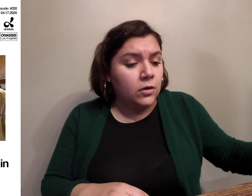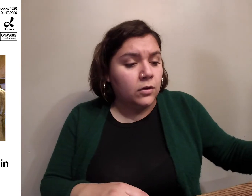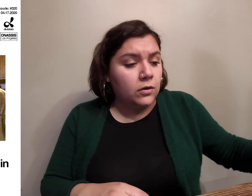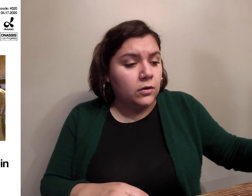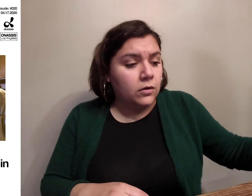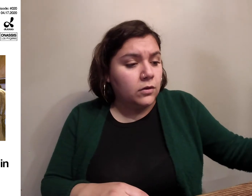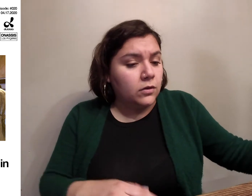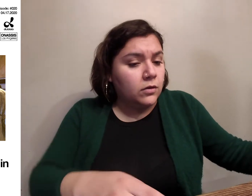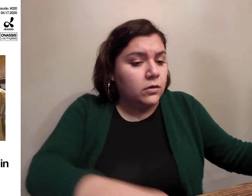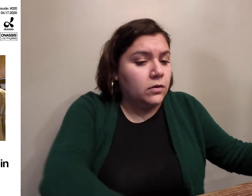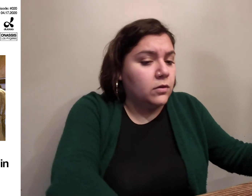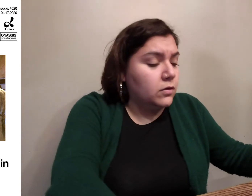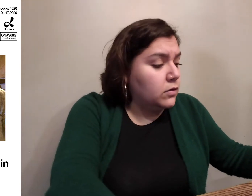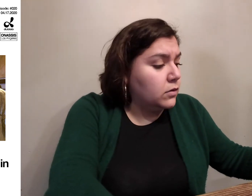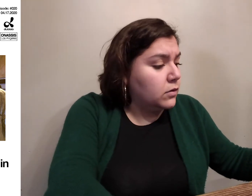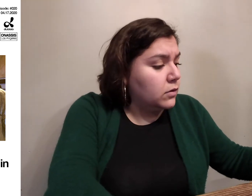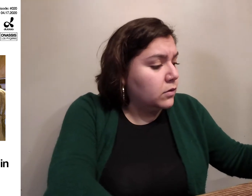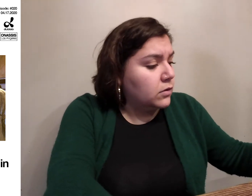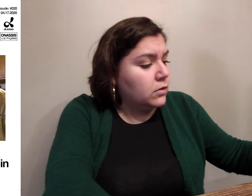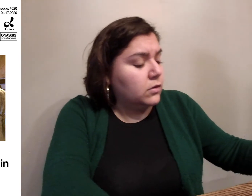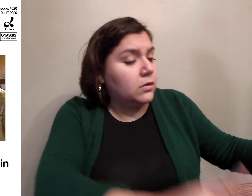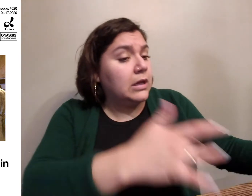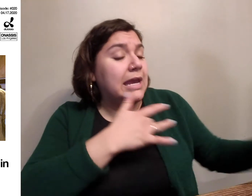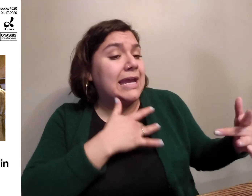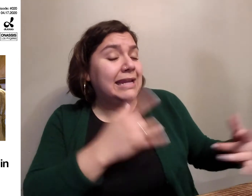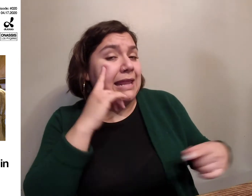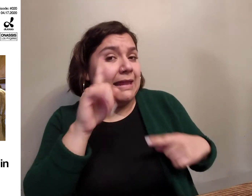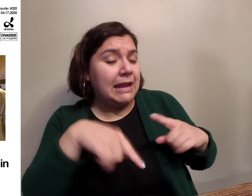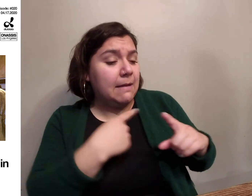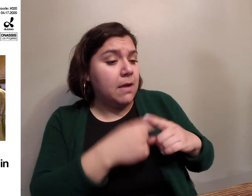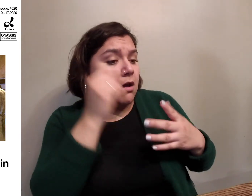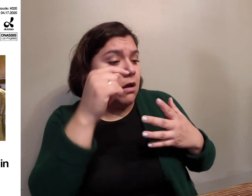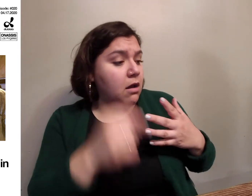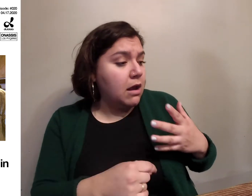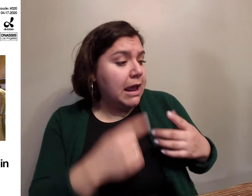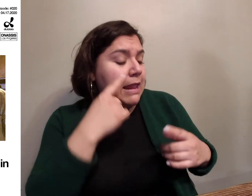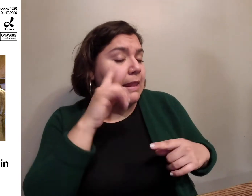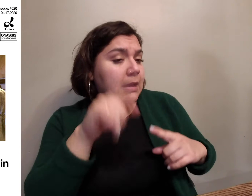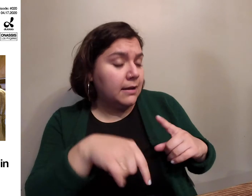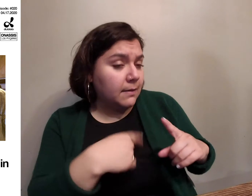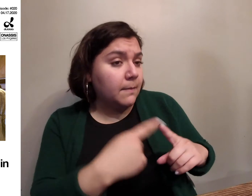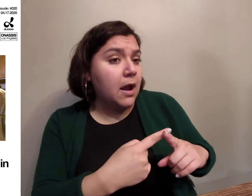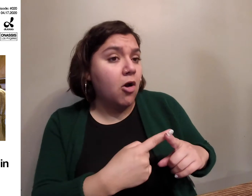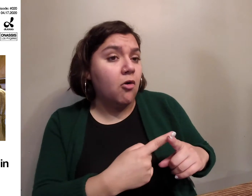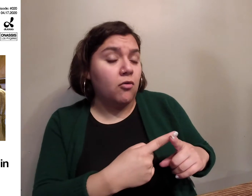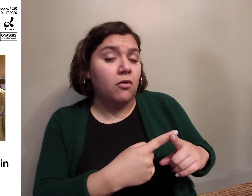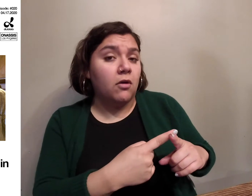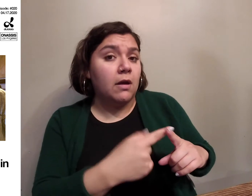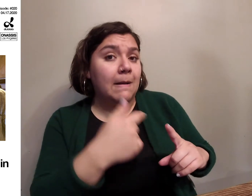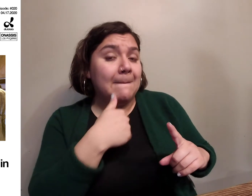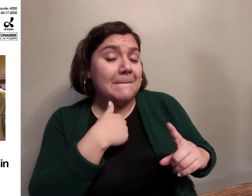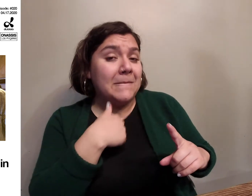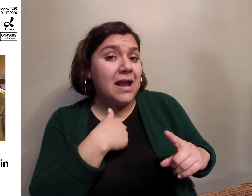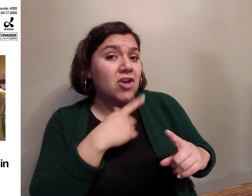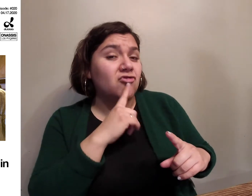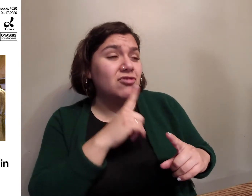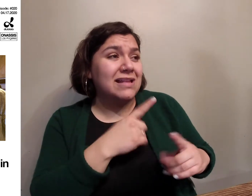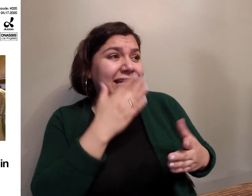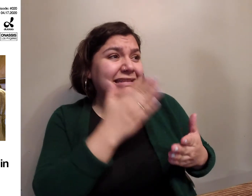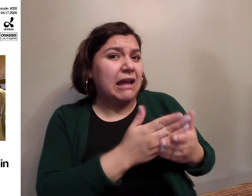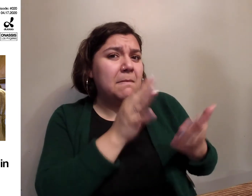I often think about all of that. I think about the fact that I've really stopped counting my blessings because